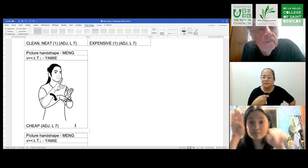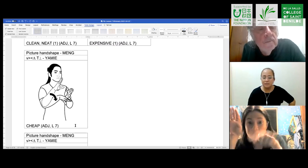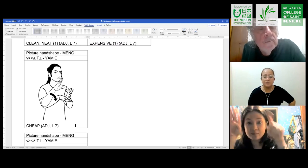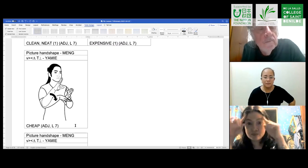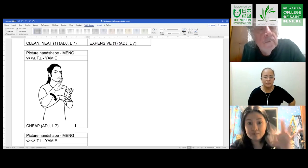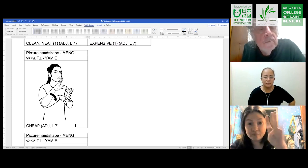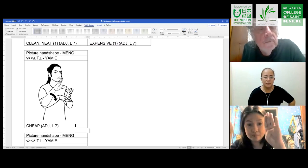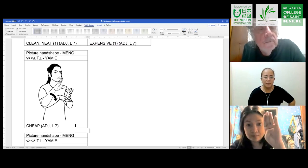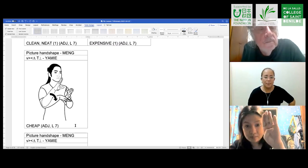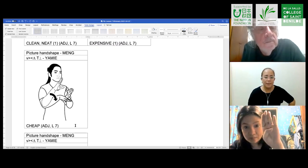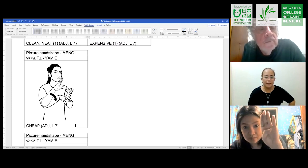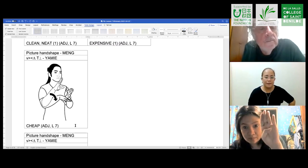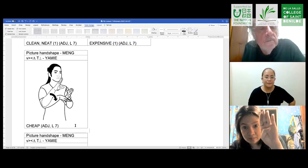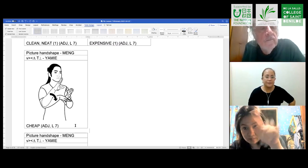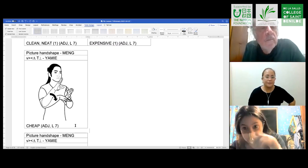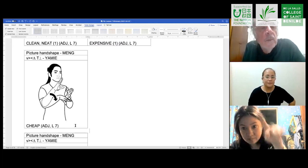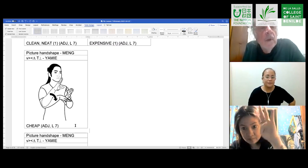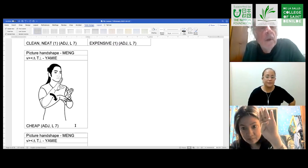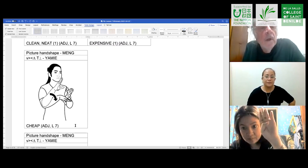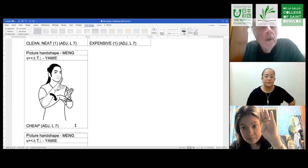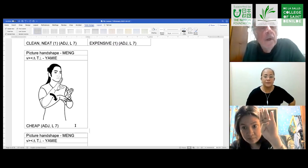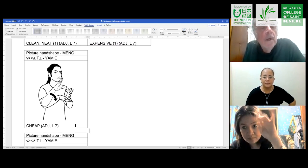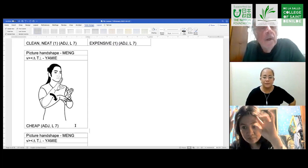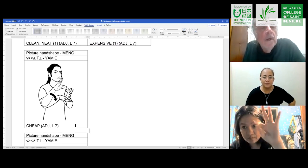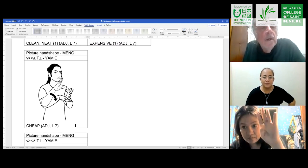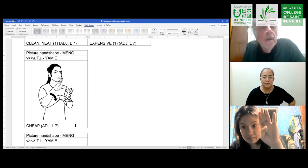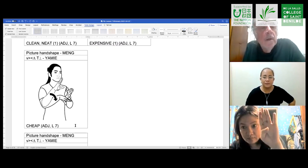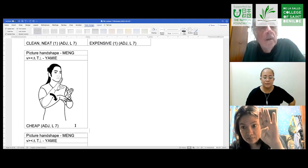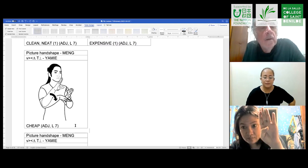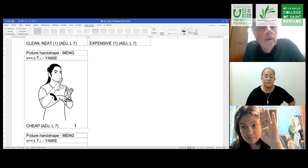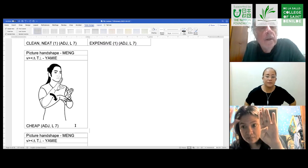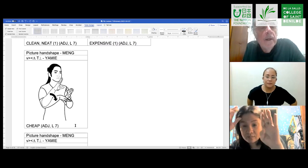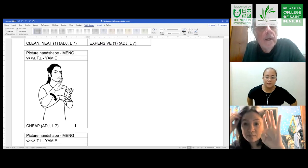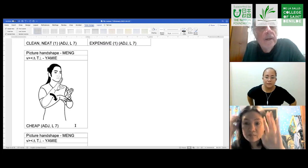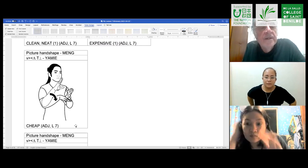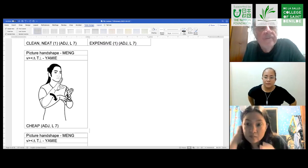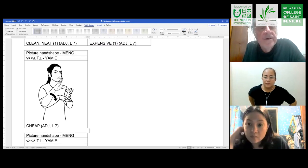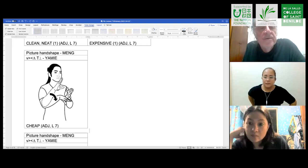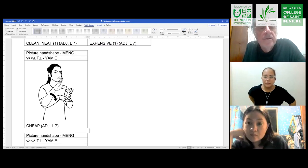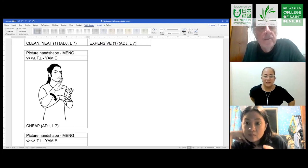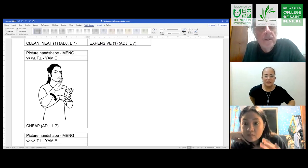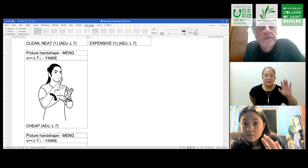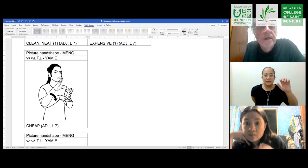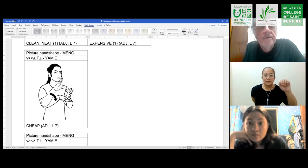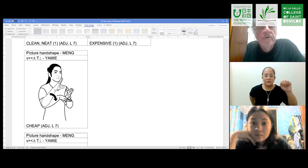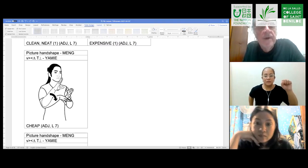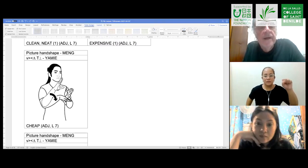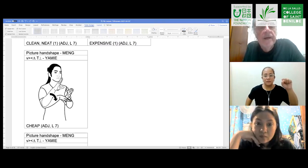the position of the thumb, be hand shaped with the thumb. Yeah, let's For leave it. Just let's do it by